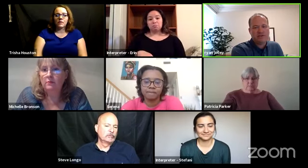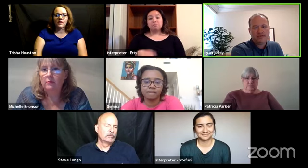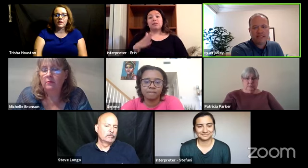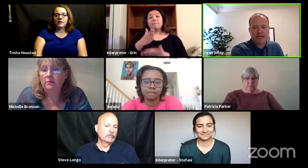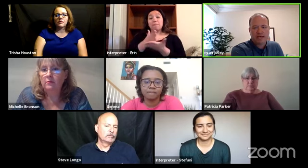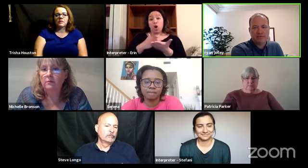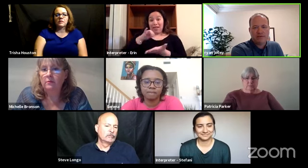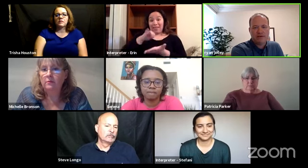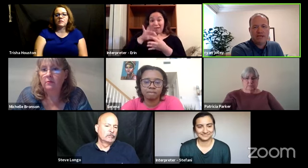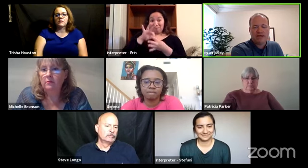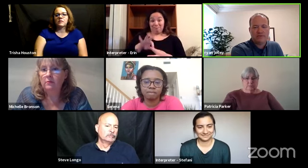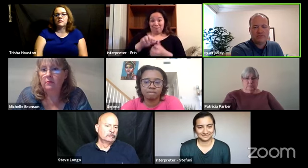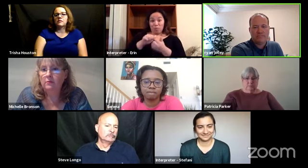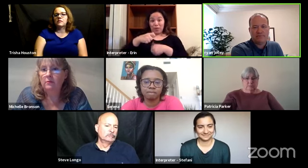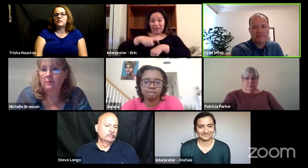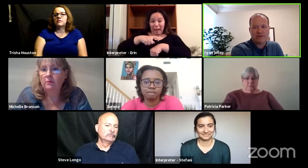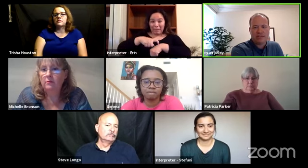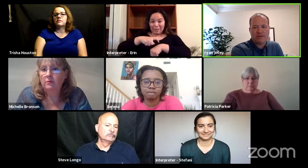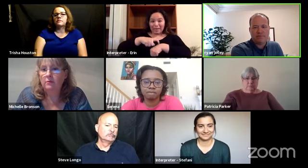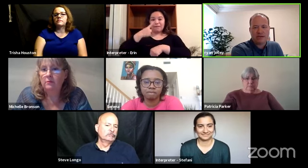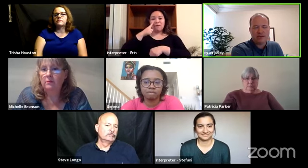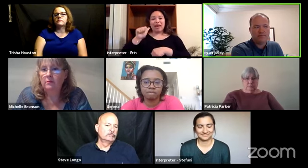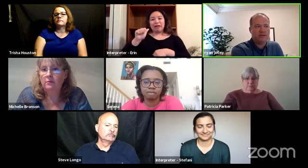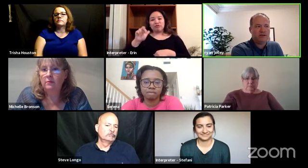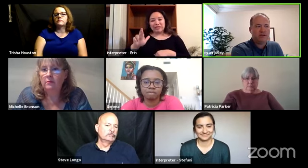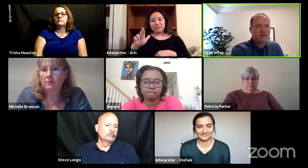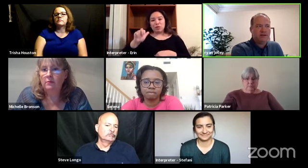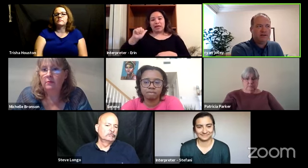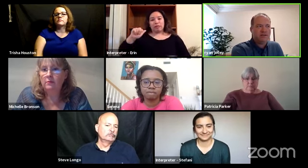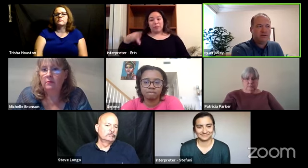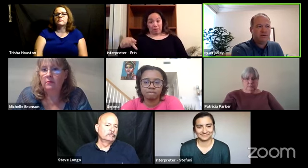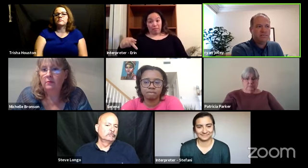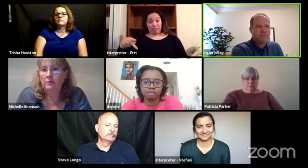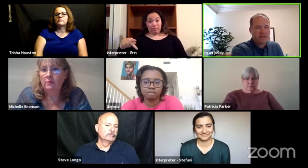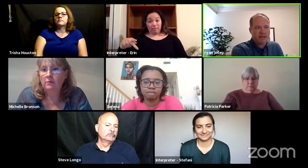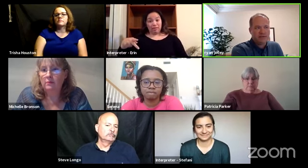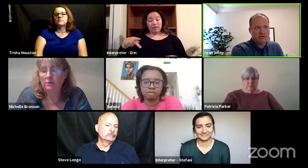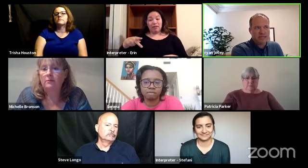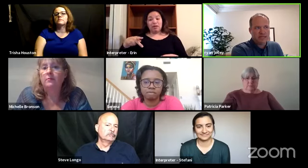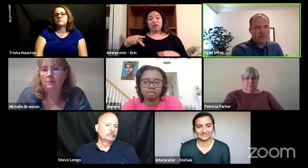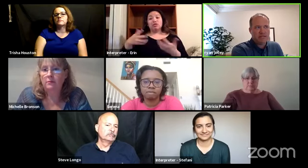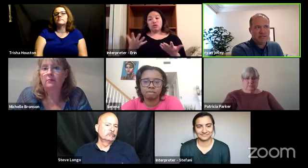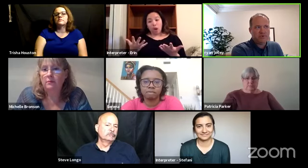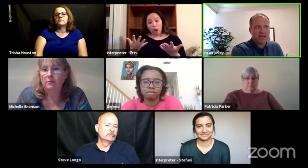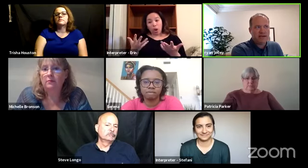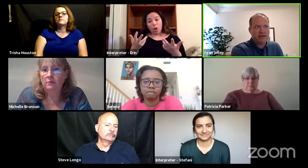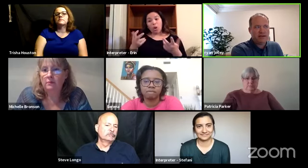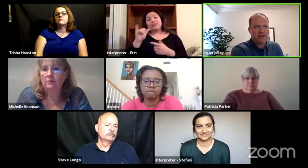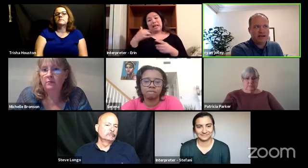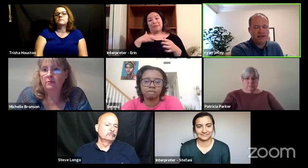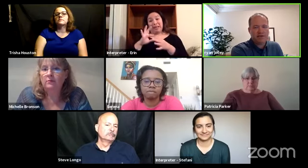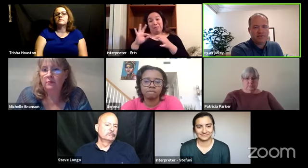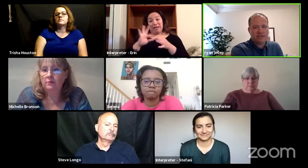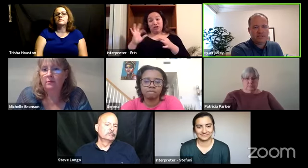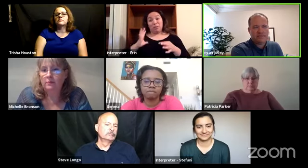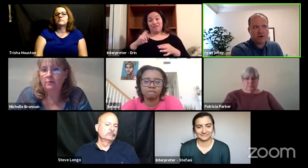do with the timing of accounts receivable and accounts payable. So as I mentioned, we had a net increase of